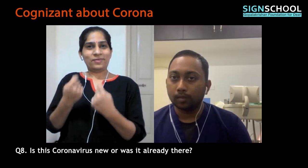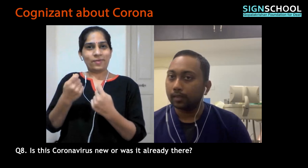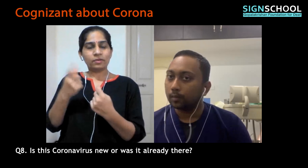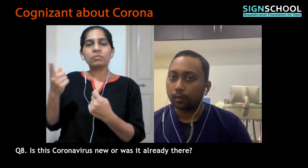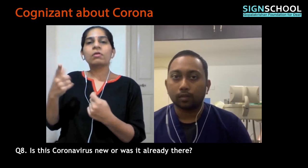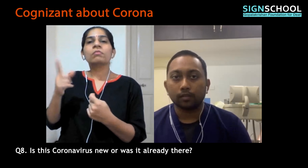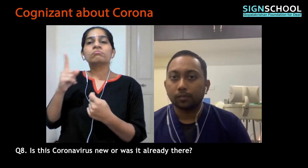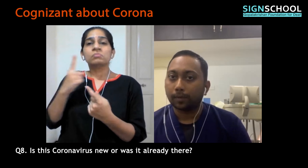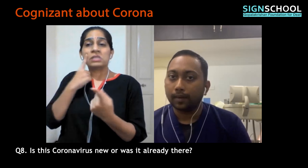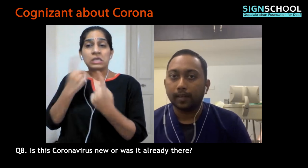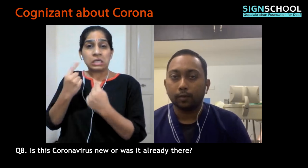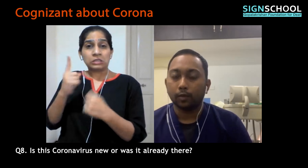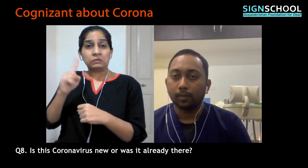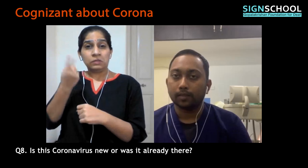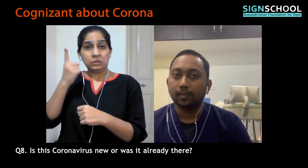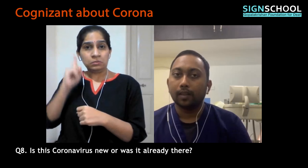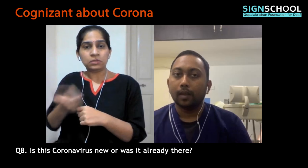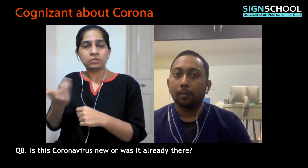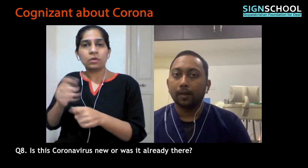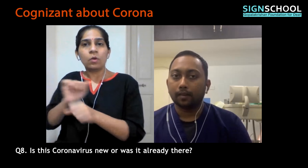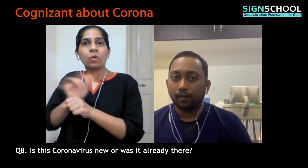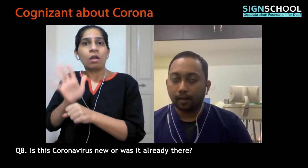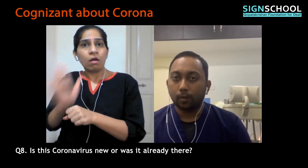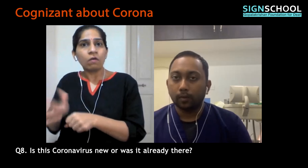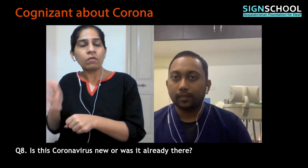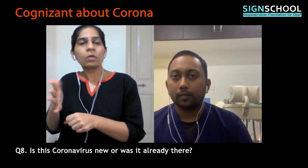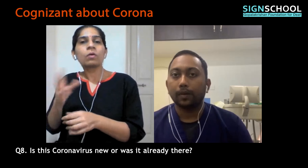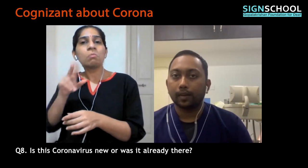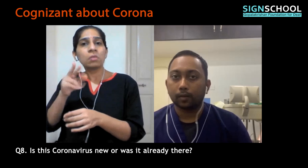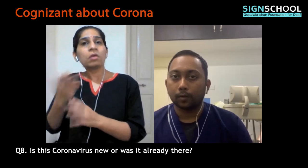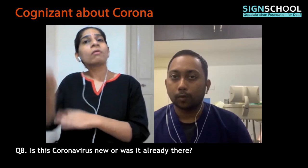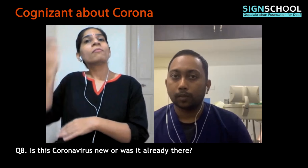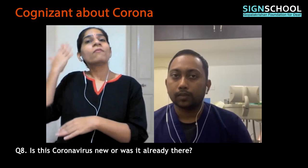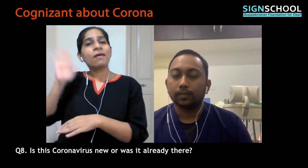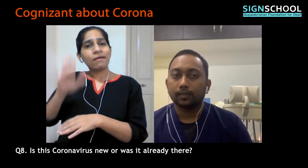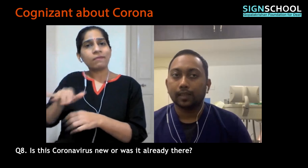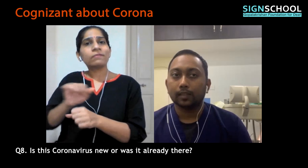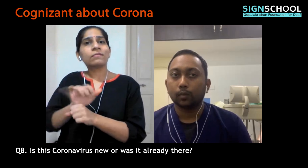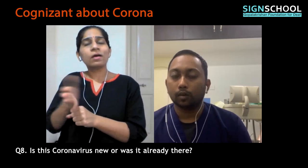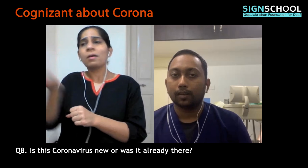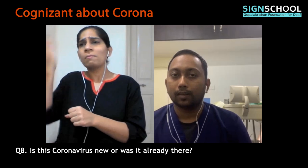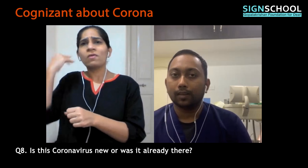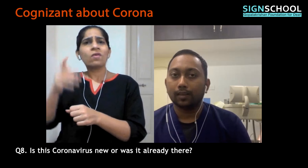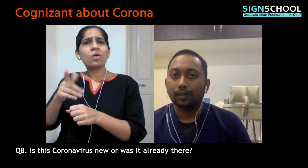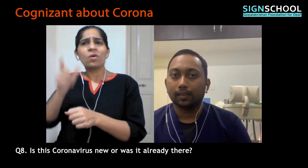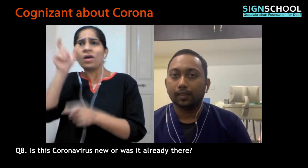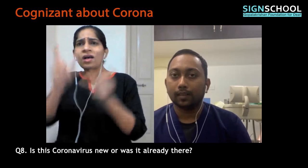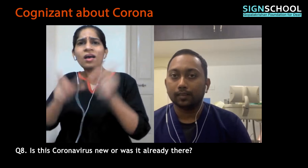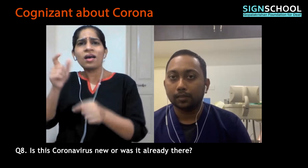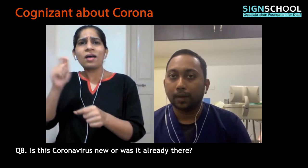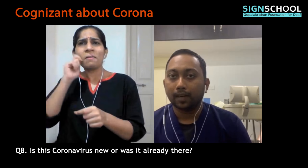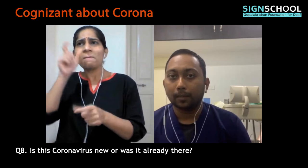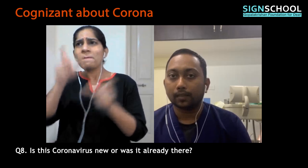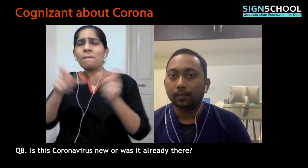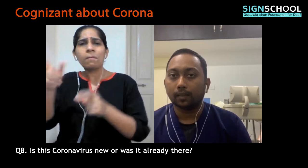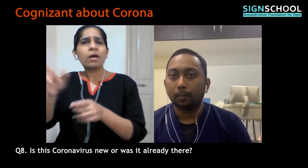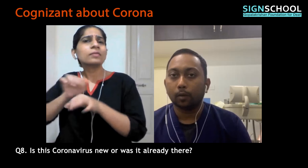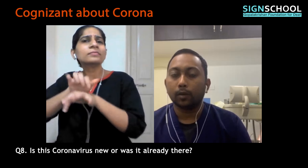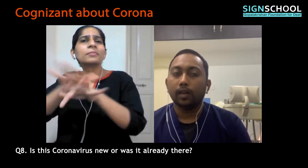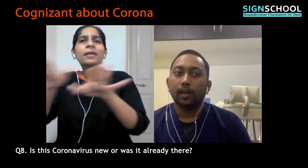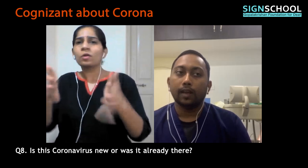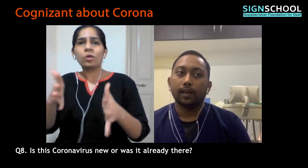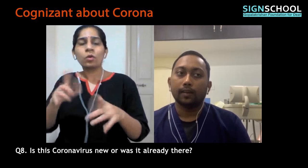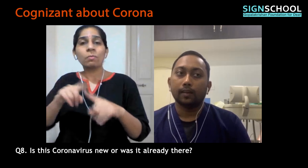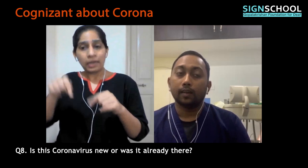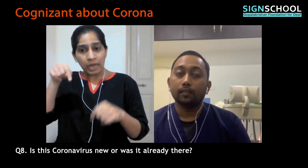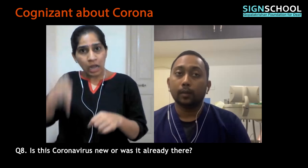found in humans and it was not spreading to humans, but now it's spreading to humans. That's what this pandemic is